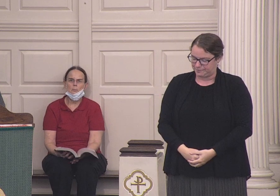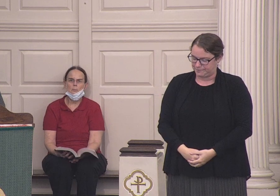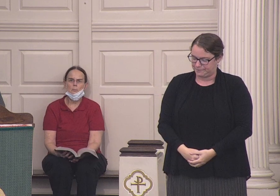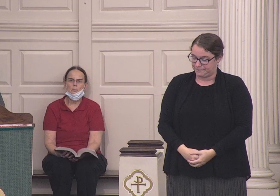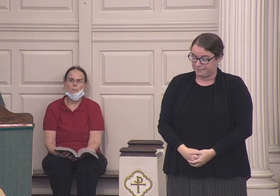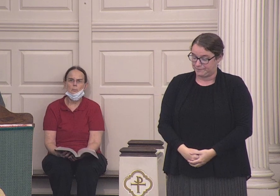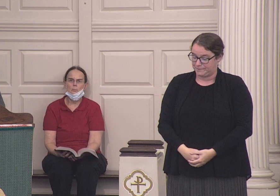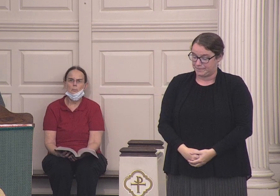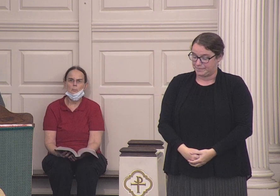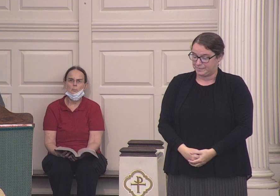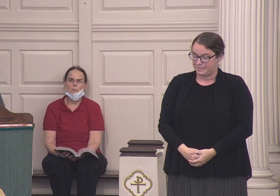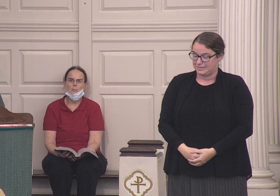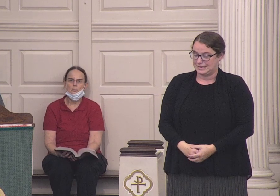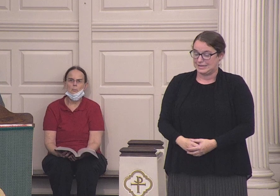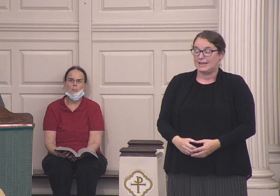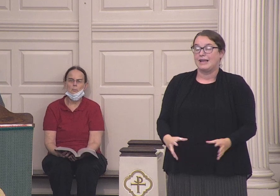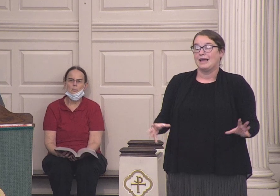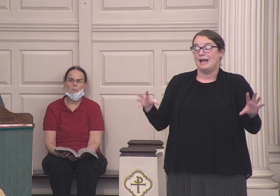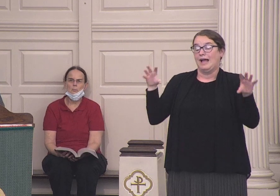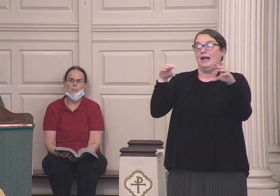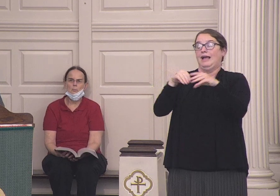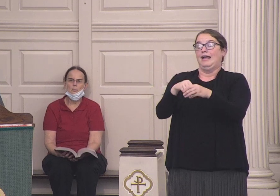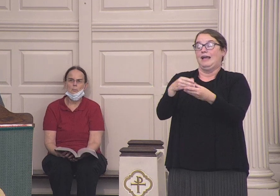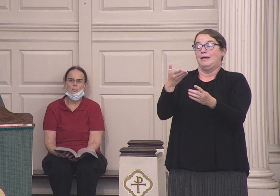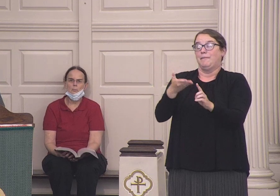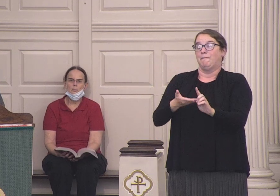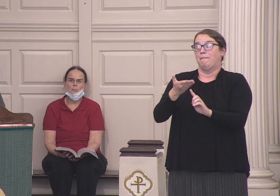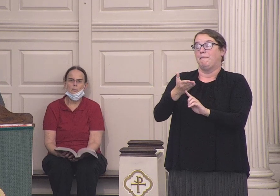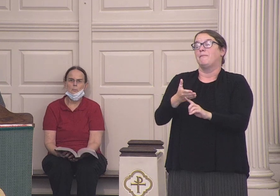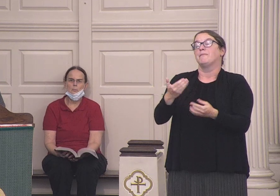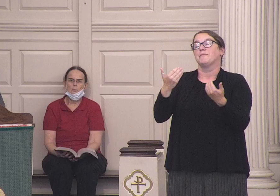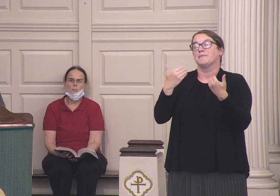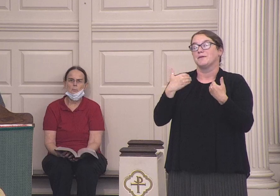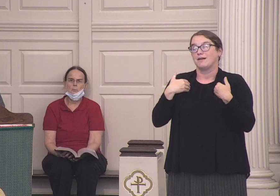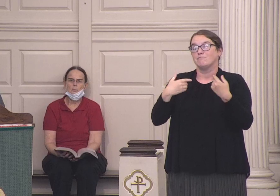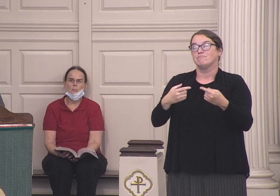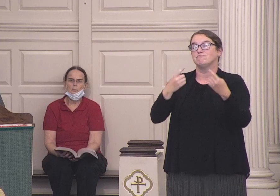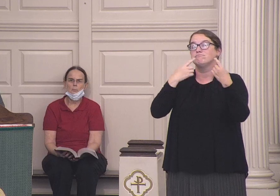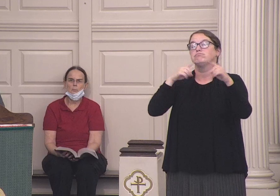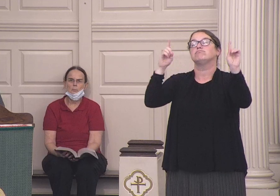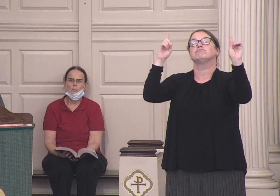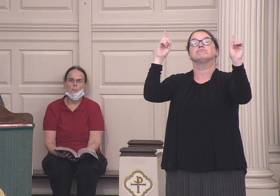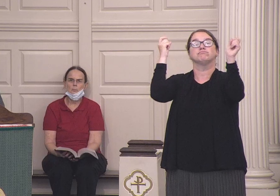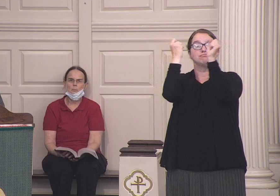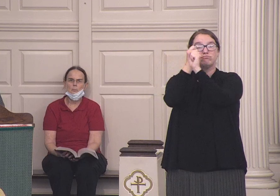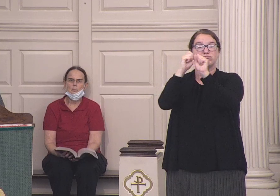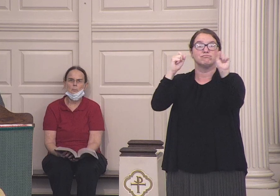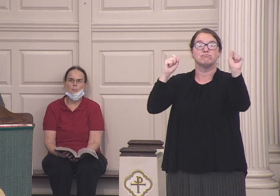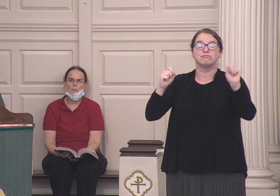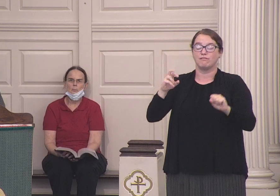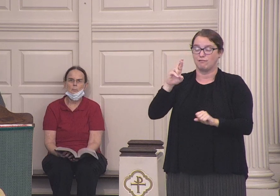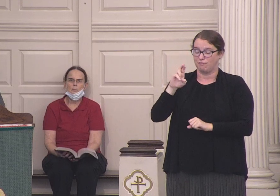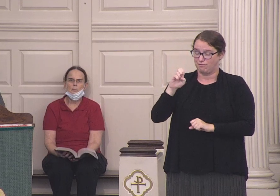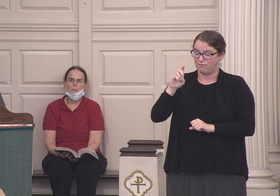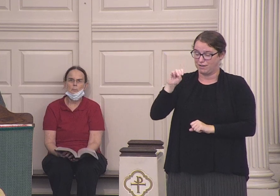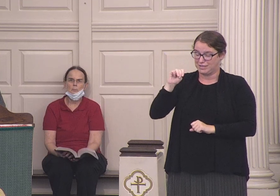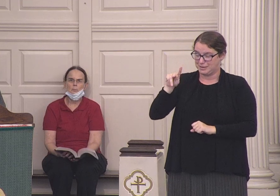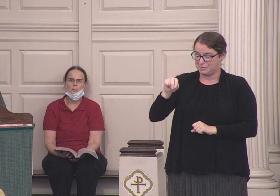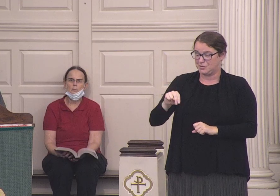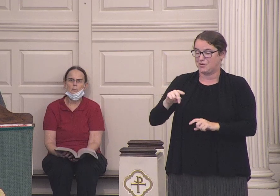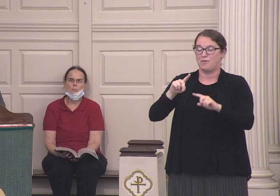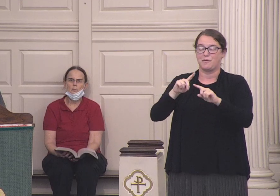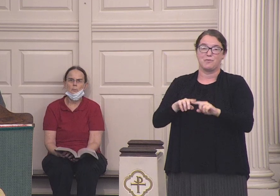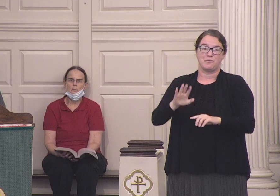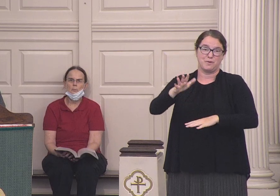In him, we have redemption by his blood, the forgiveness of transgressions, in accord with